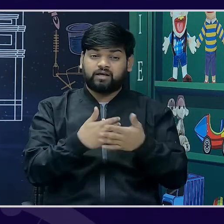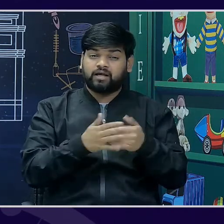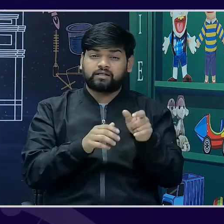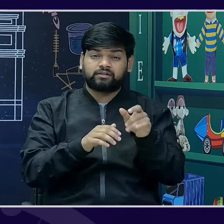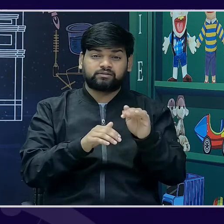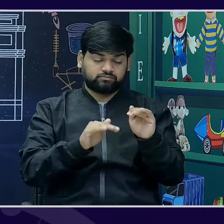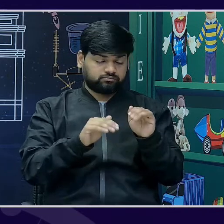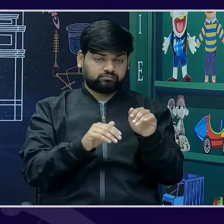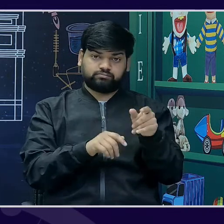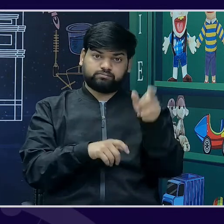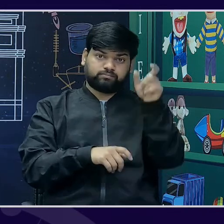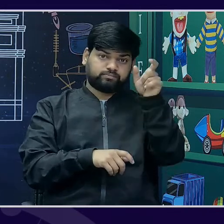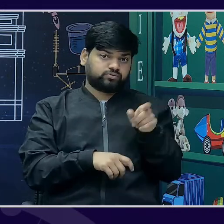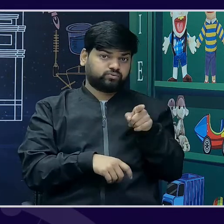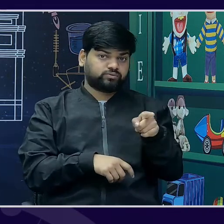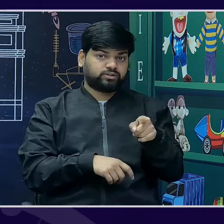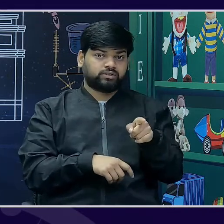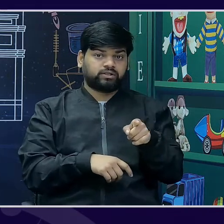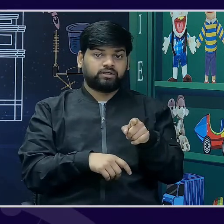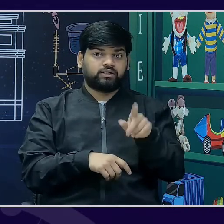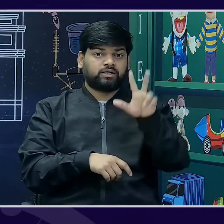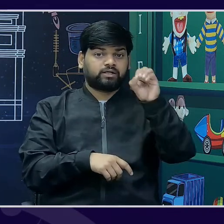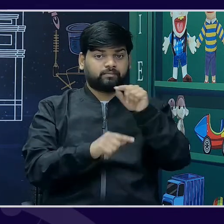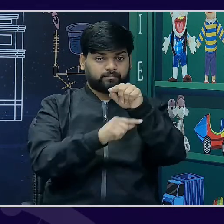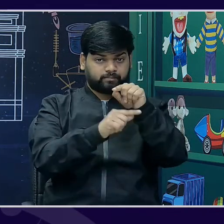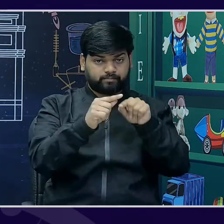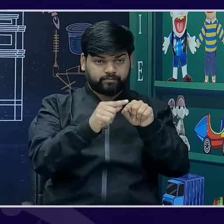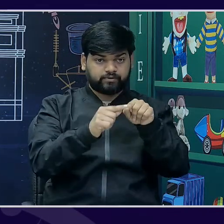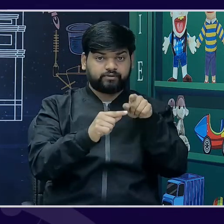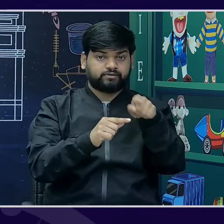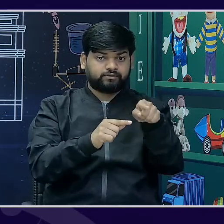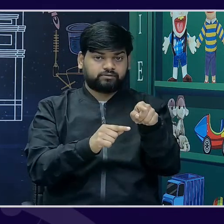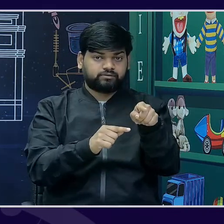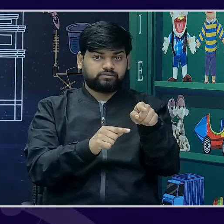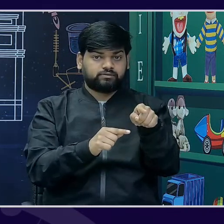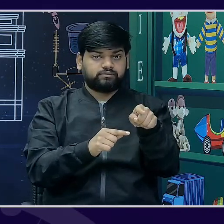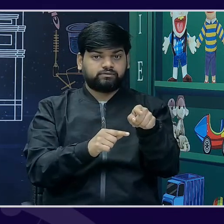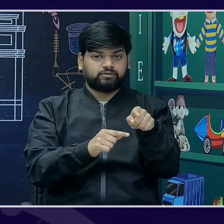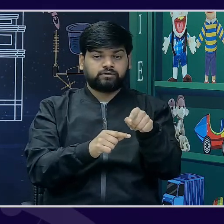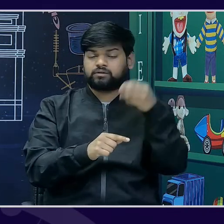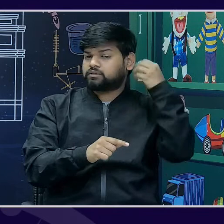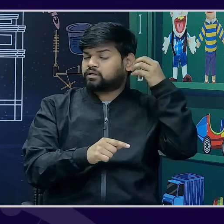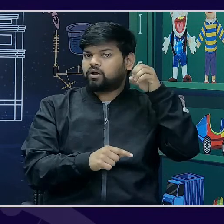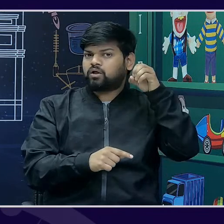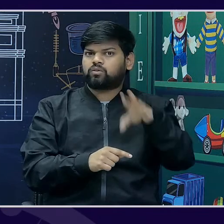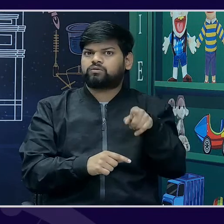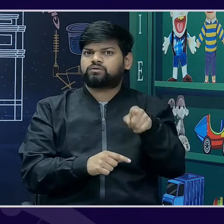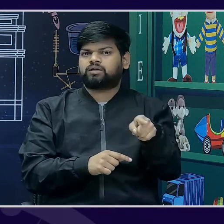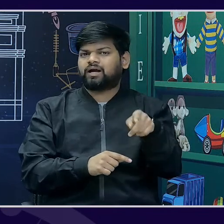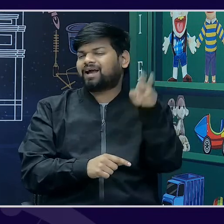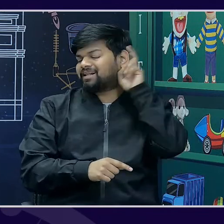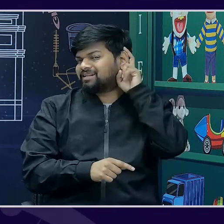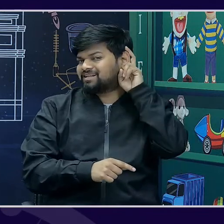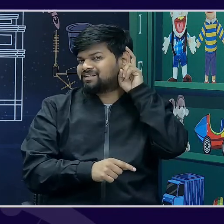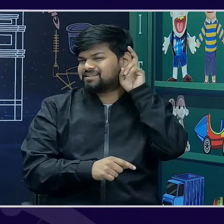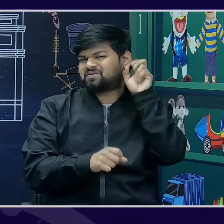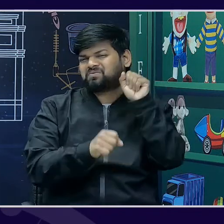the residual, and that 20% is being used by the hearing aid to send the sound to the sound energy to the